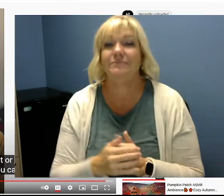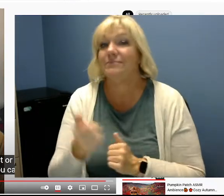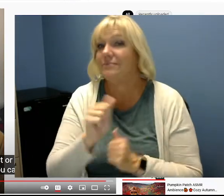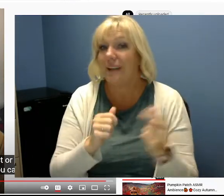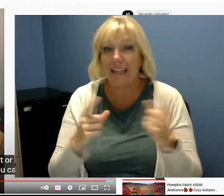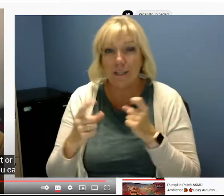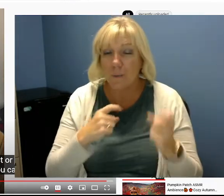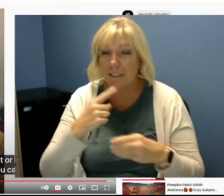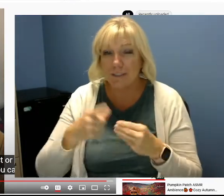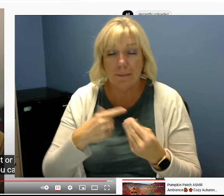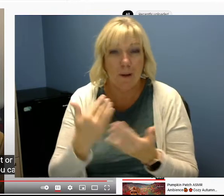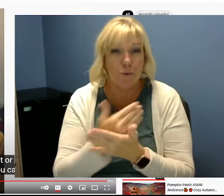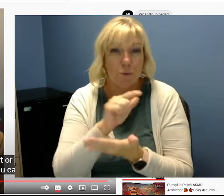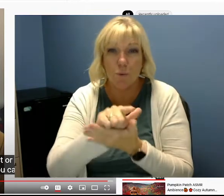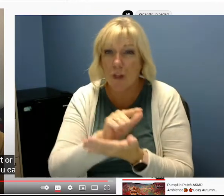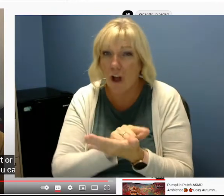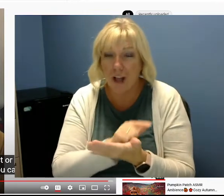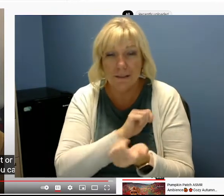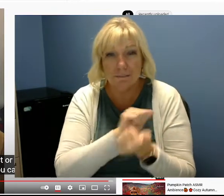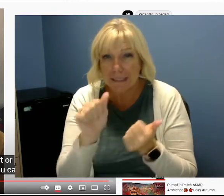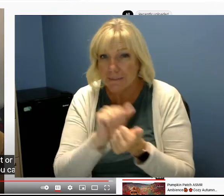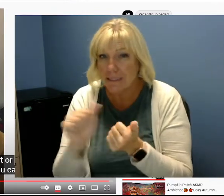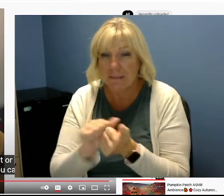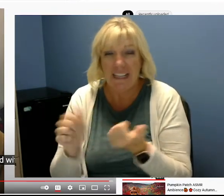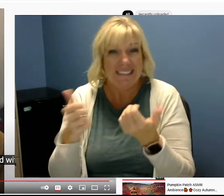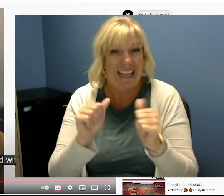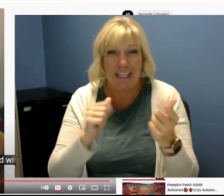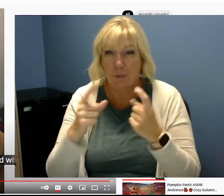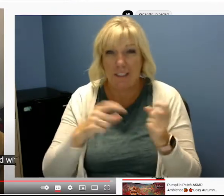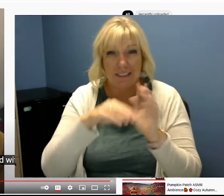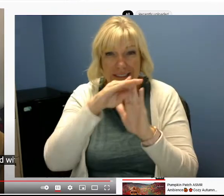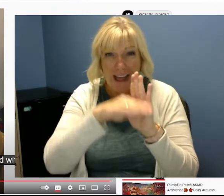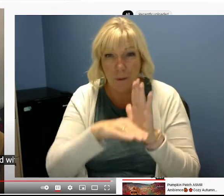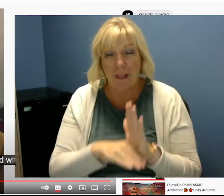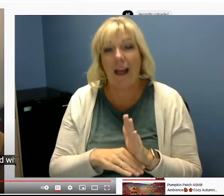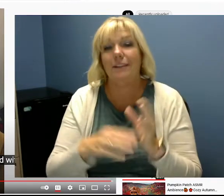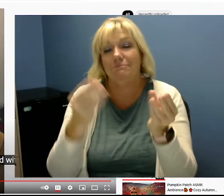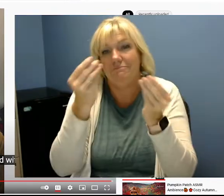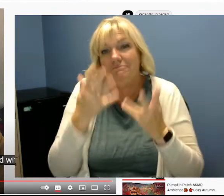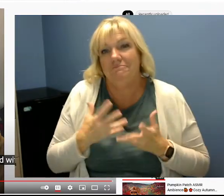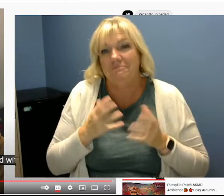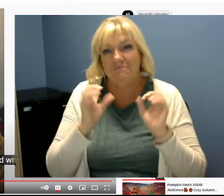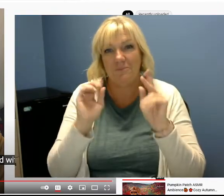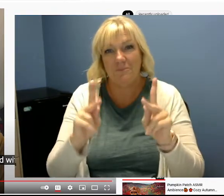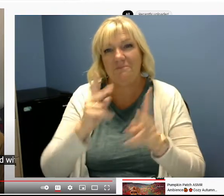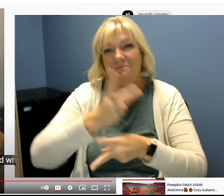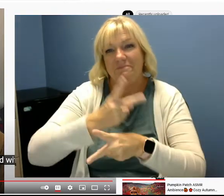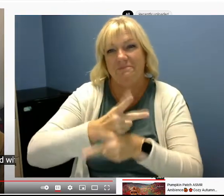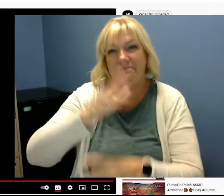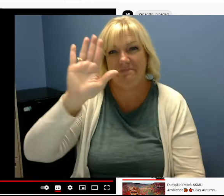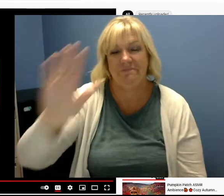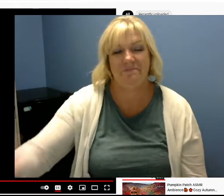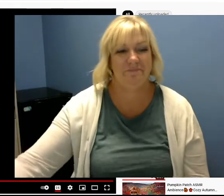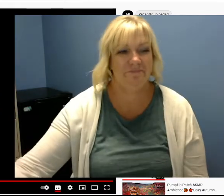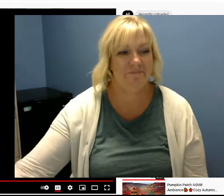Sugar Act, Stamp Act, or anything that's on this outline, you can put those in the discussion board with the module. Take care.